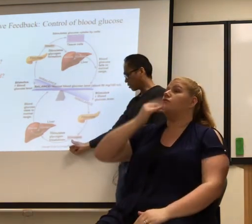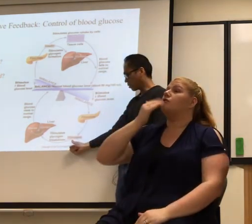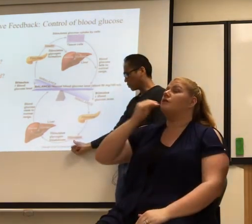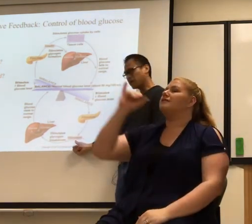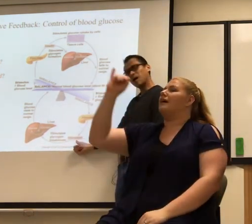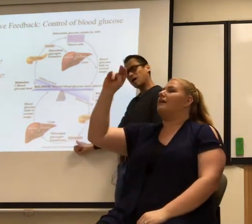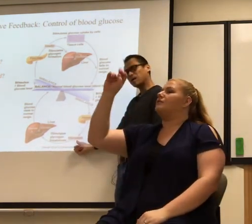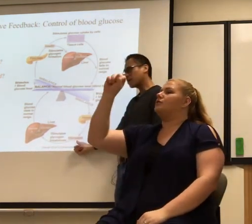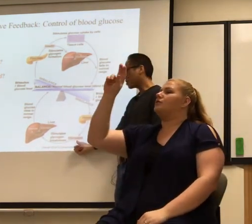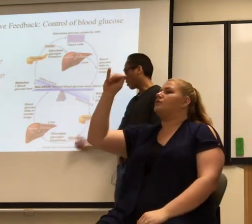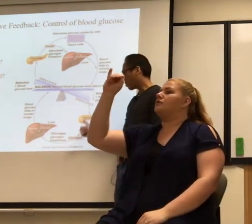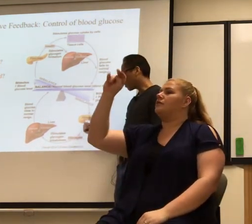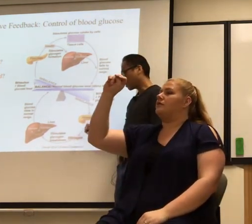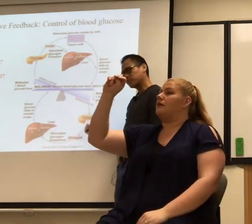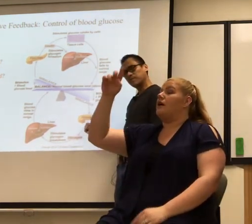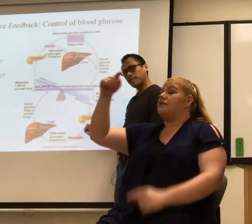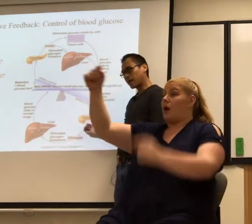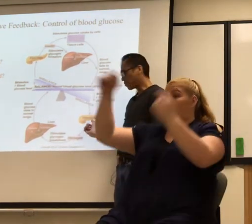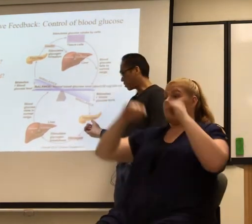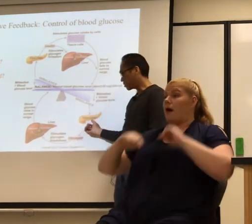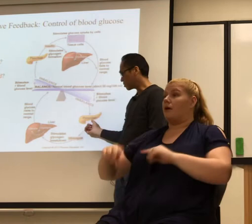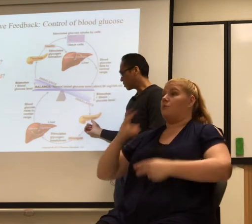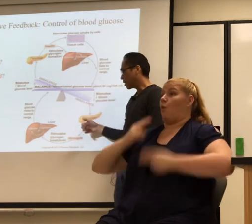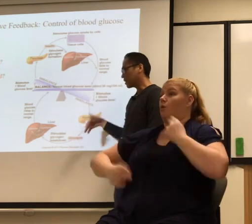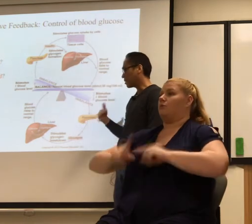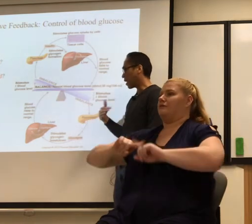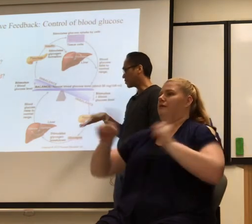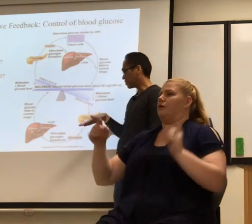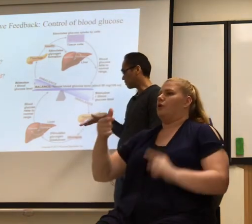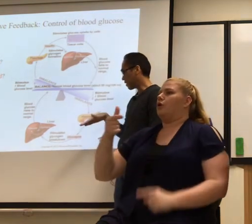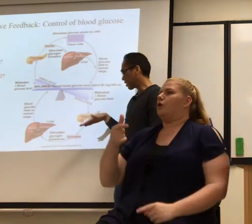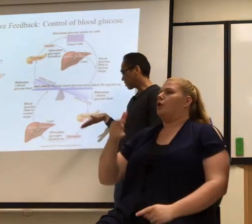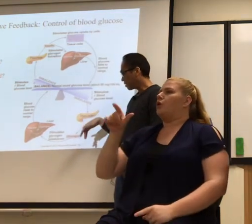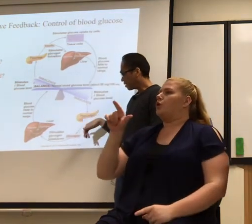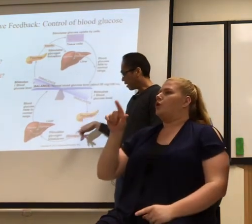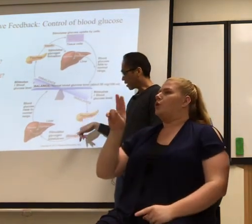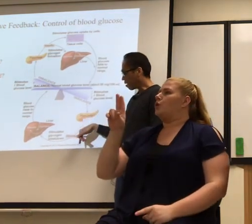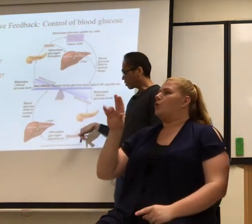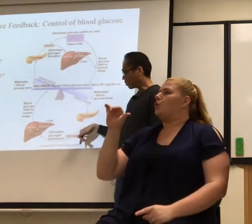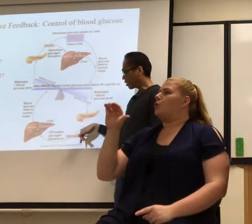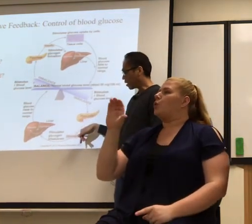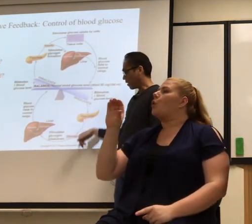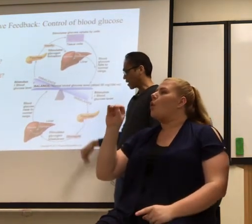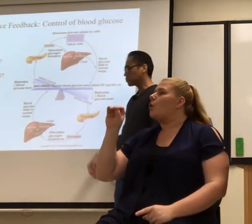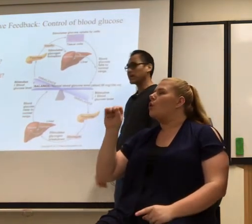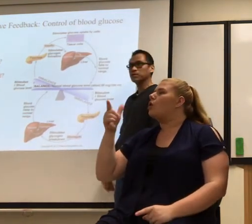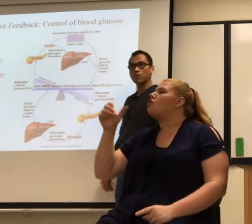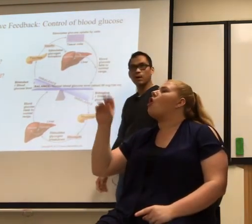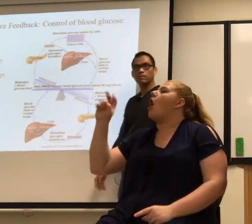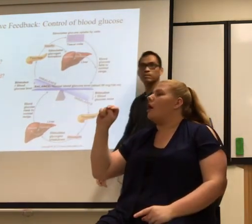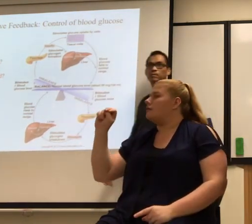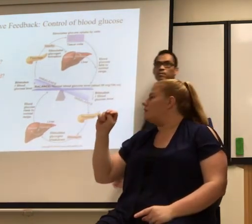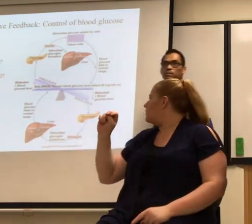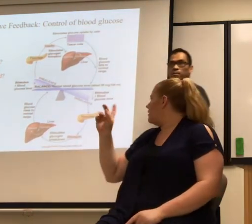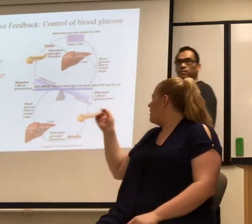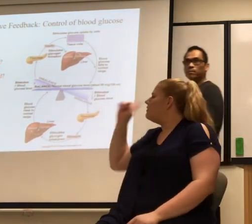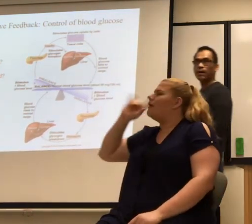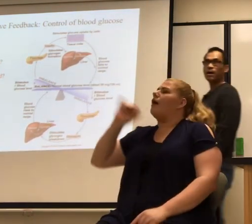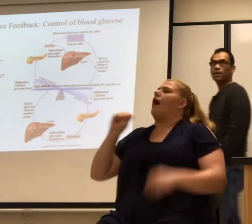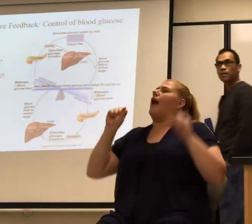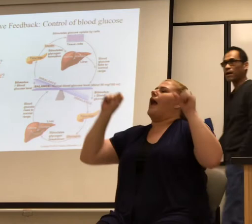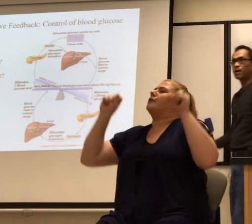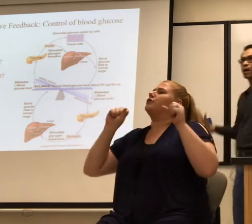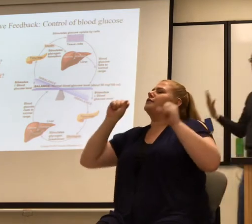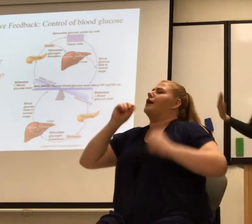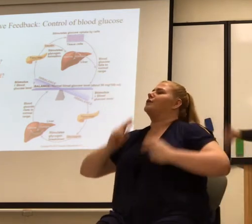It's called glucagon. Also comes from the pancreas. Has the opposite effect. I call glucagon the exercise hormone.